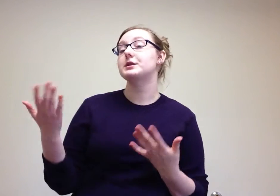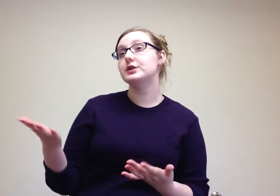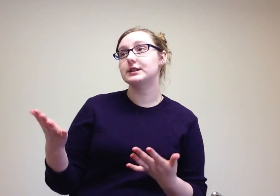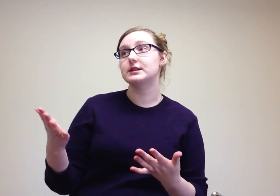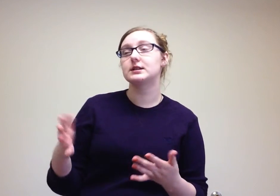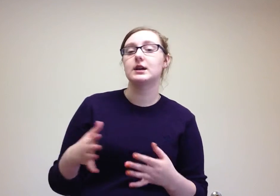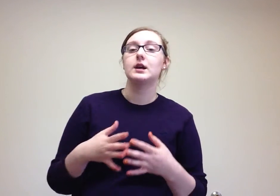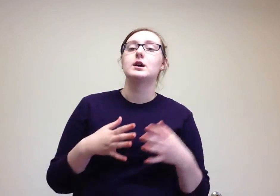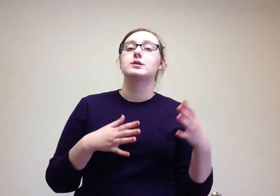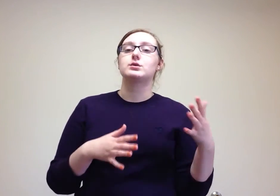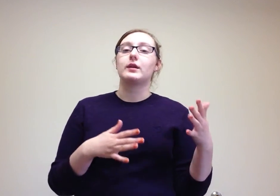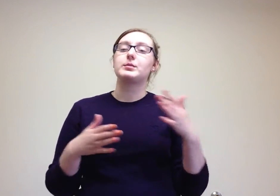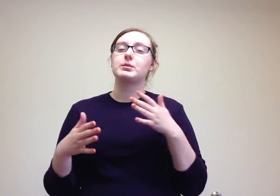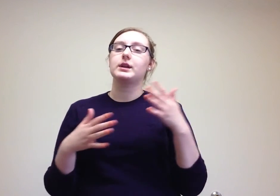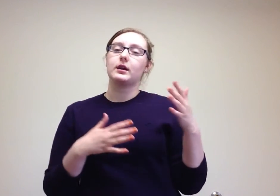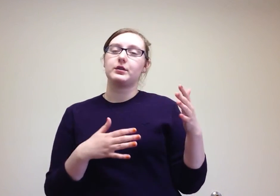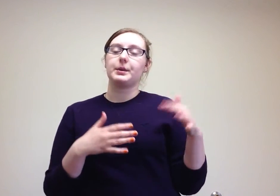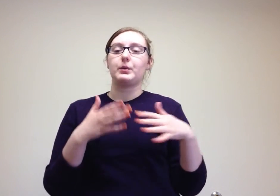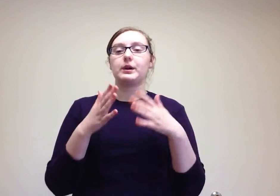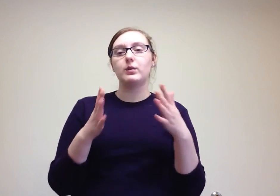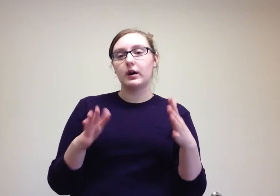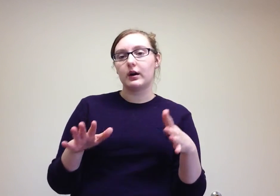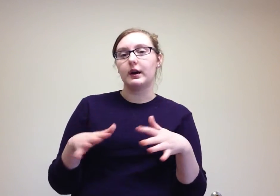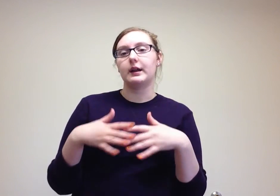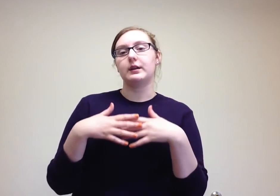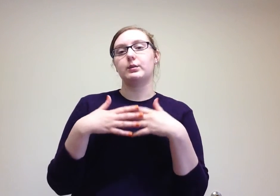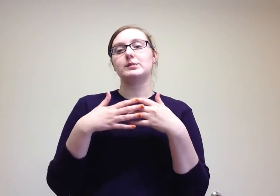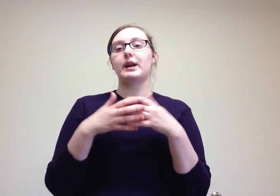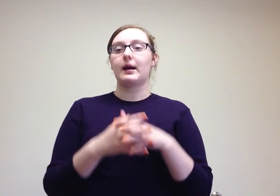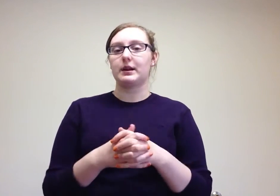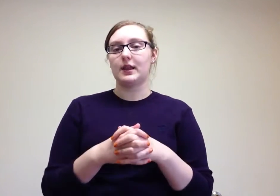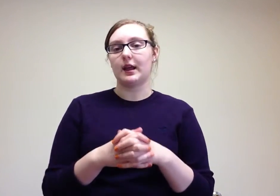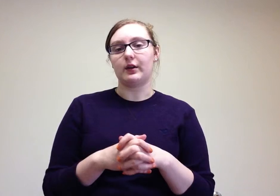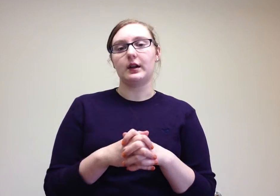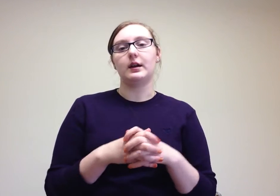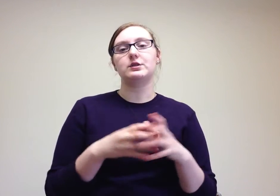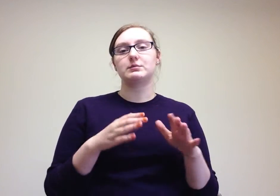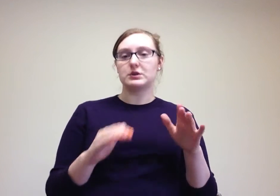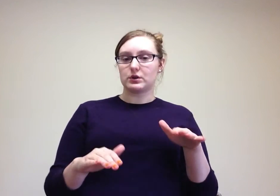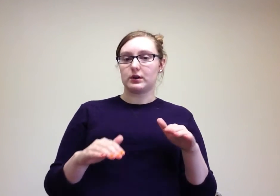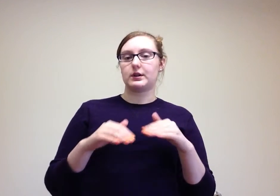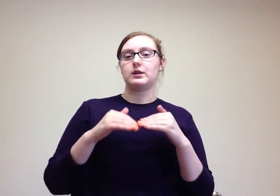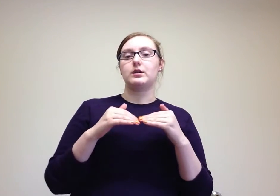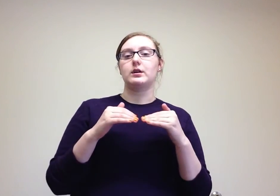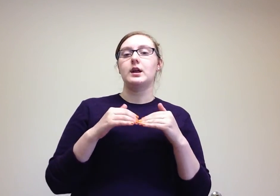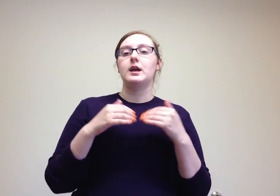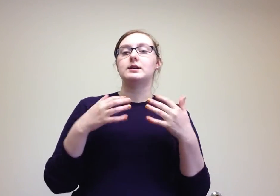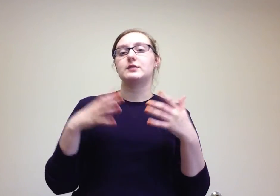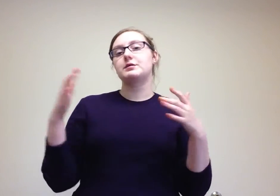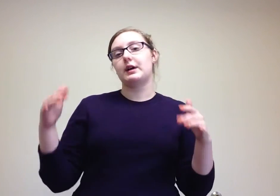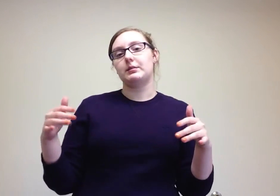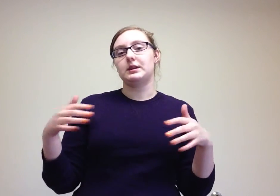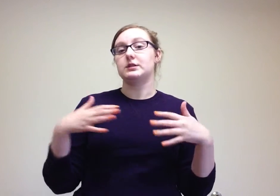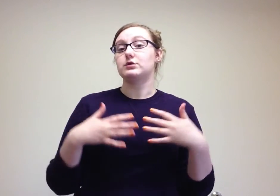a drug test. So you have to be really careful about where you are and what's been happening in that area, and just make sure that you're in a safe environment that is